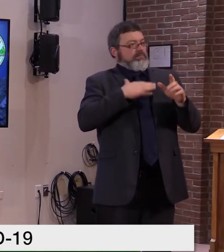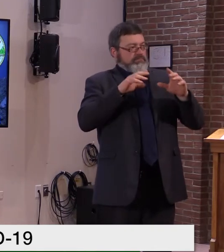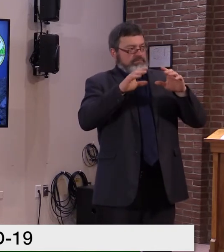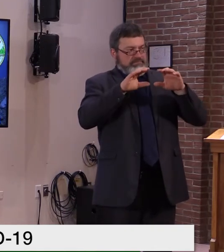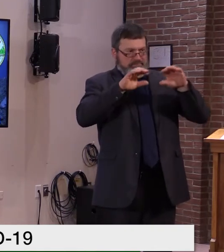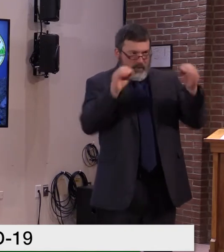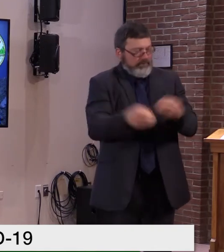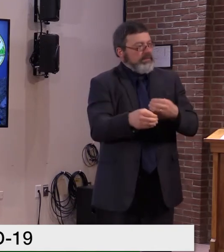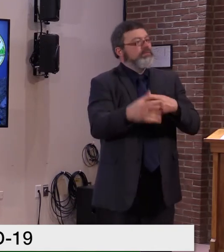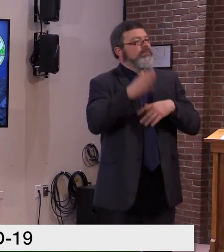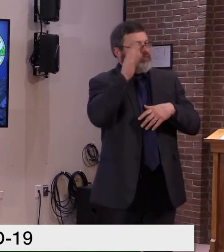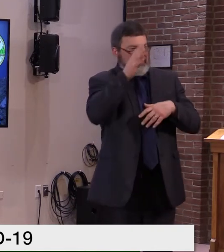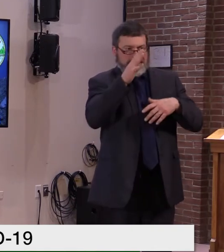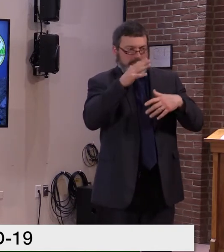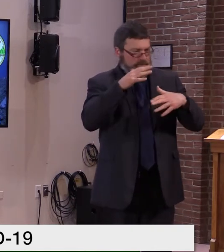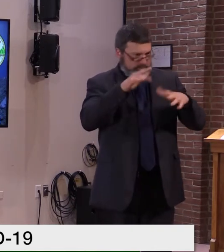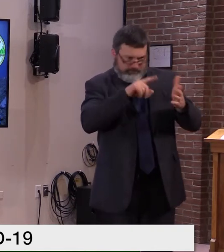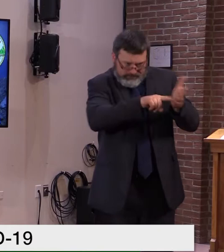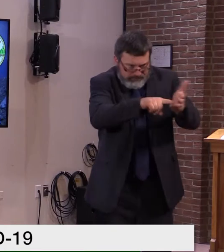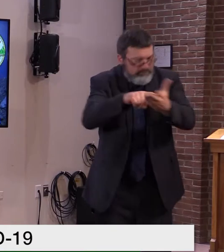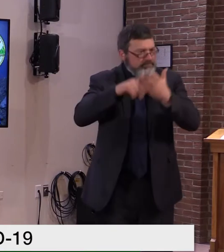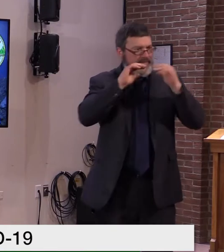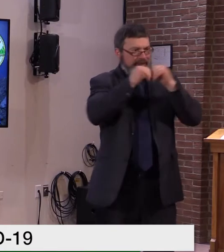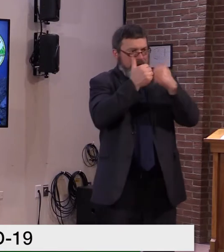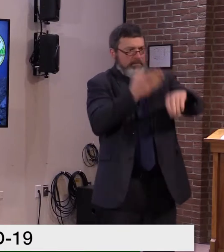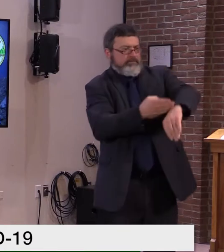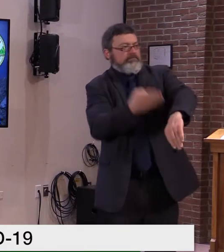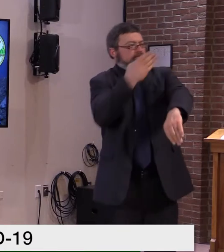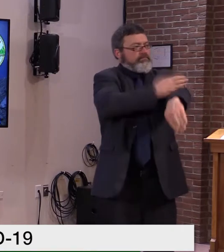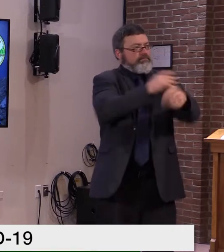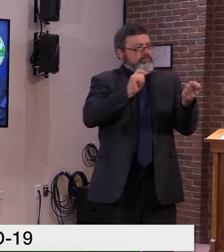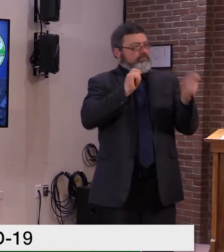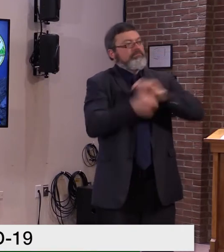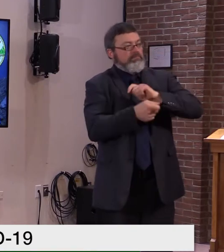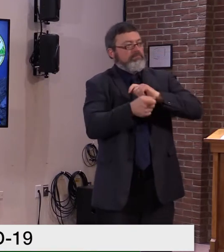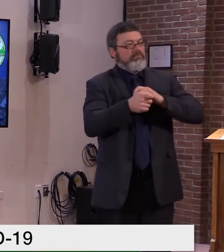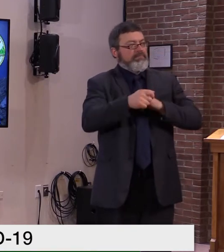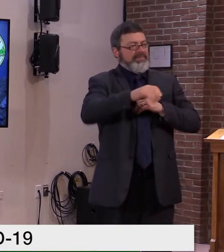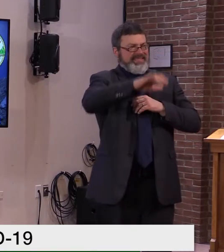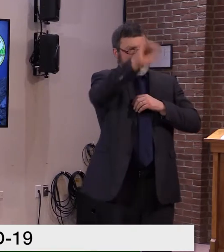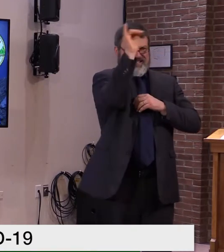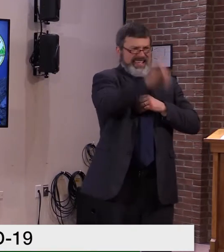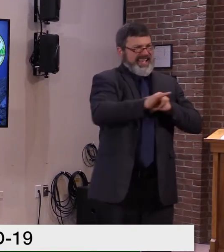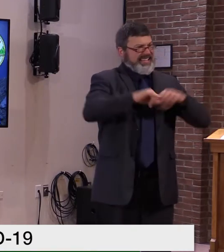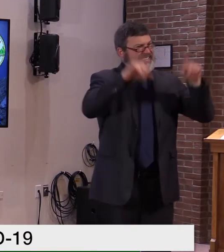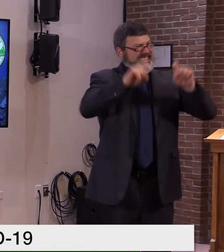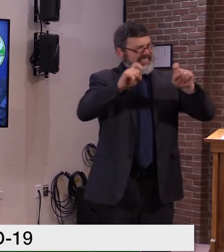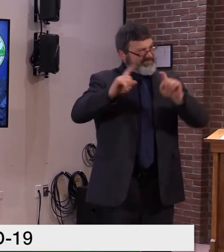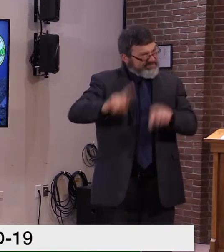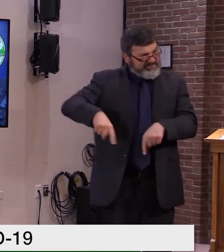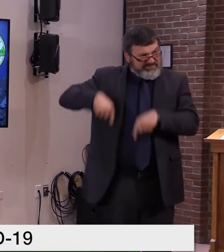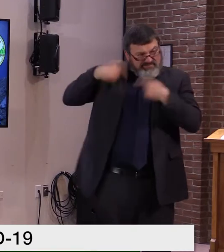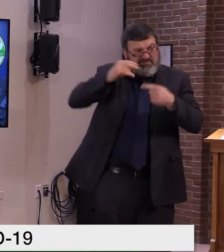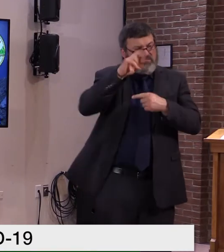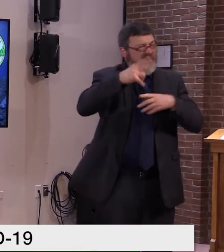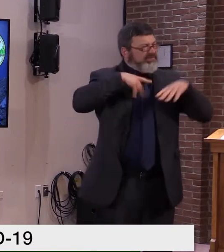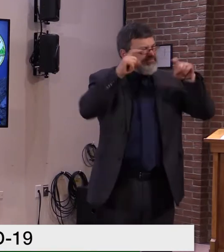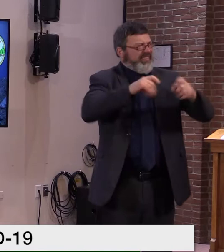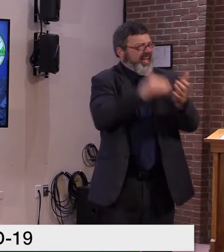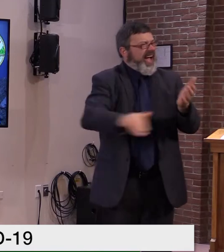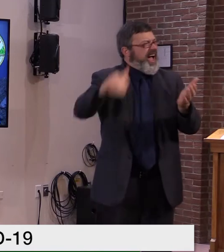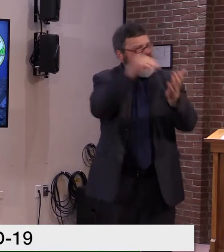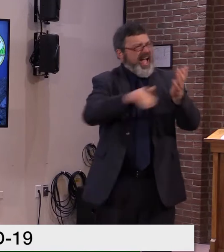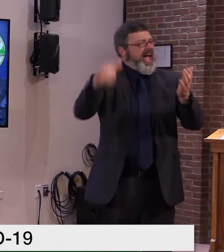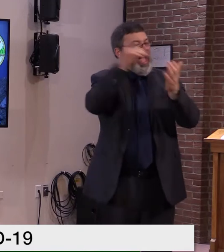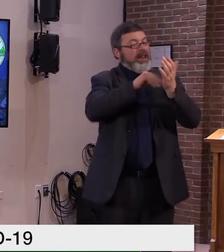administering tens of thousands of tests to Vermonters, this is the first time that there was a slip up on this